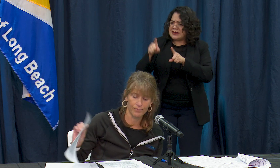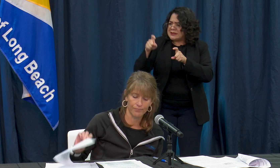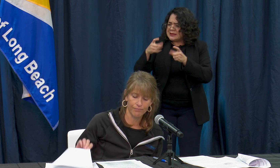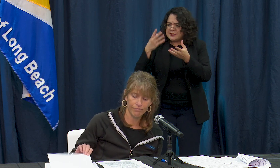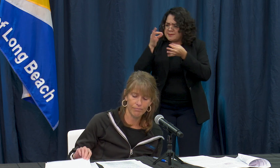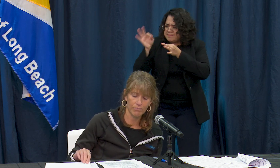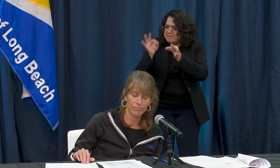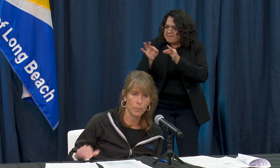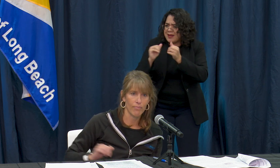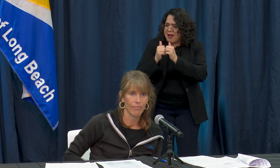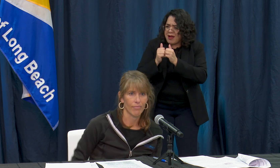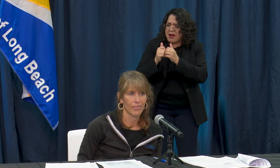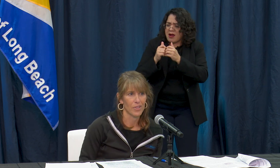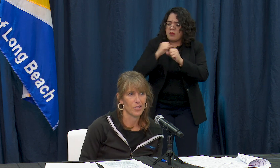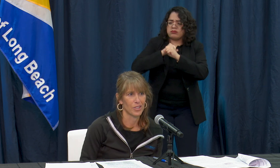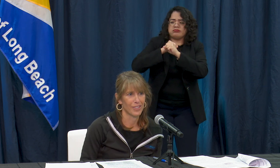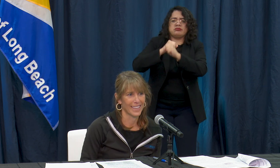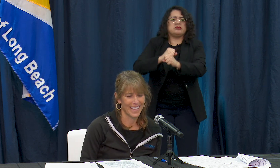to come.